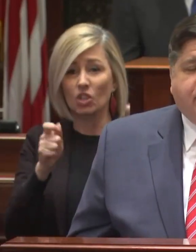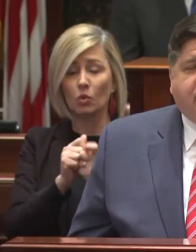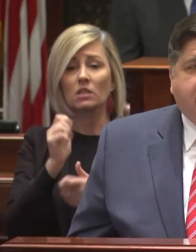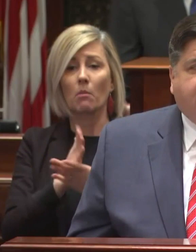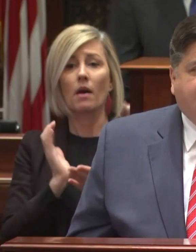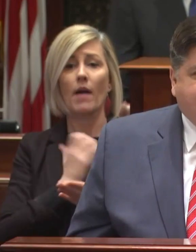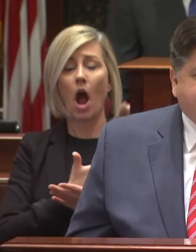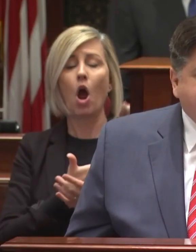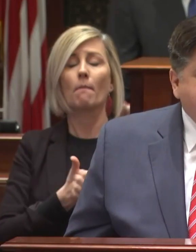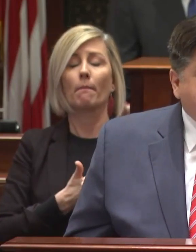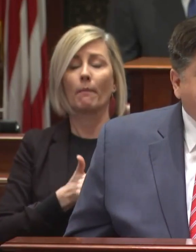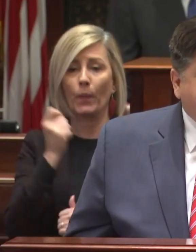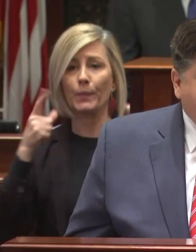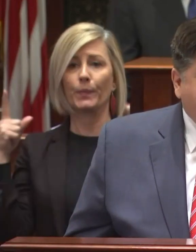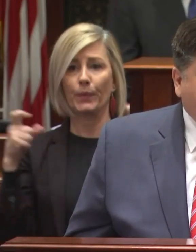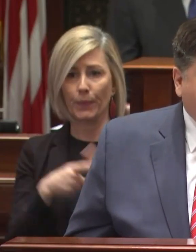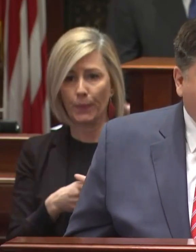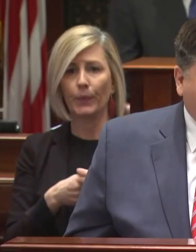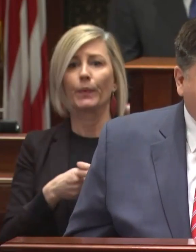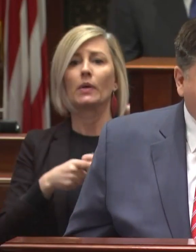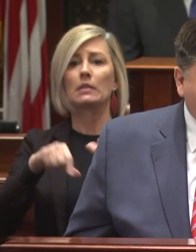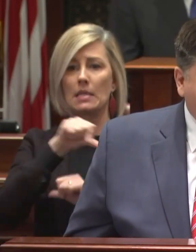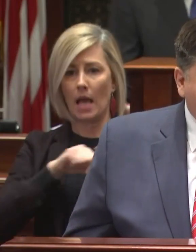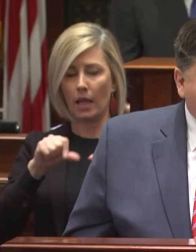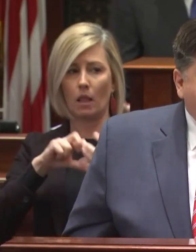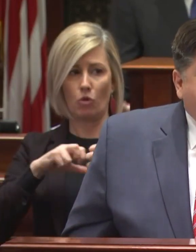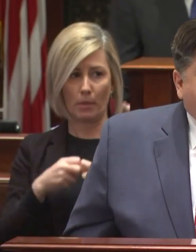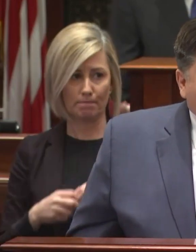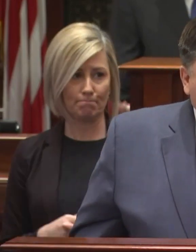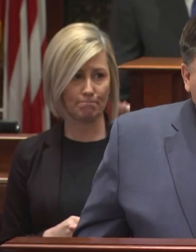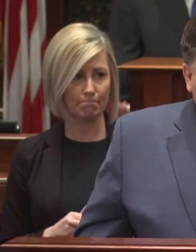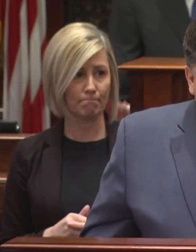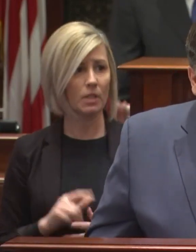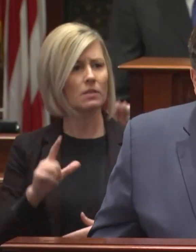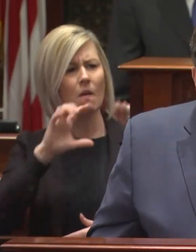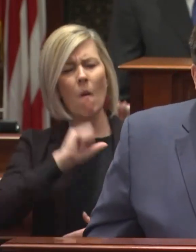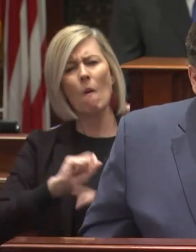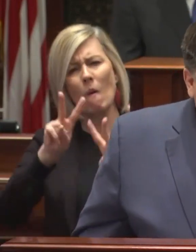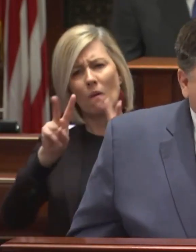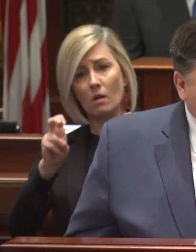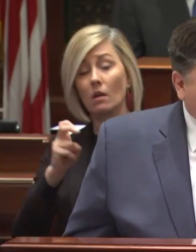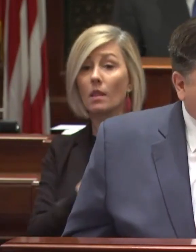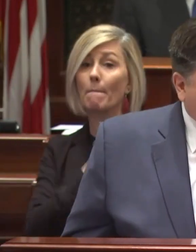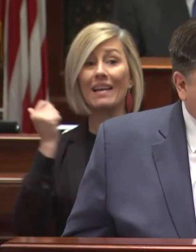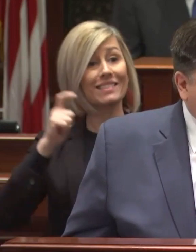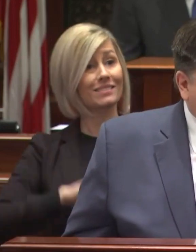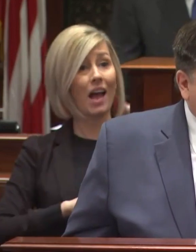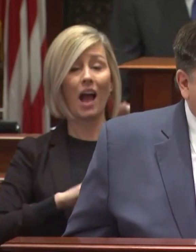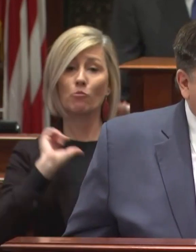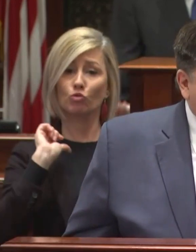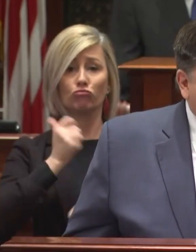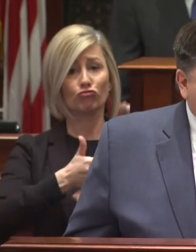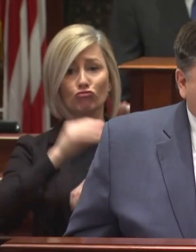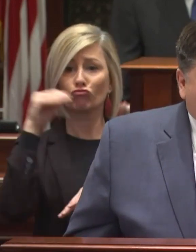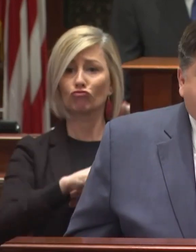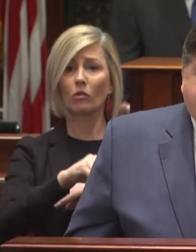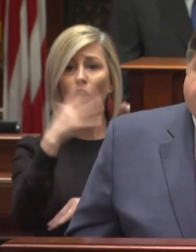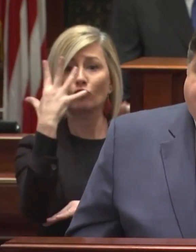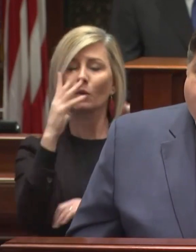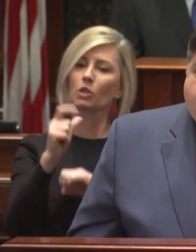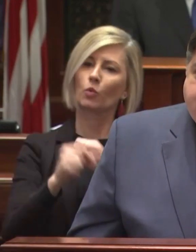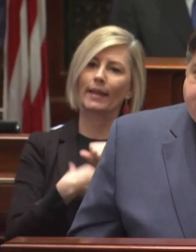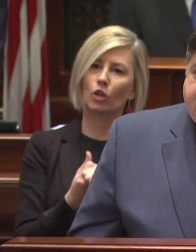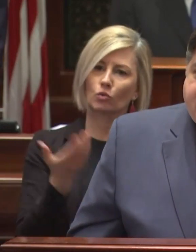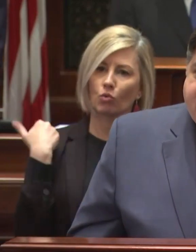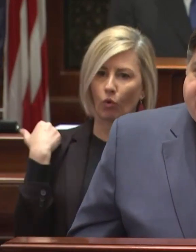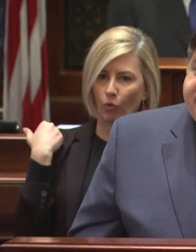of our most complex societal problems. There's an old saying that the best time to plant a tree was 20 years